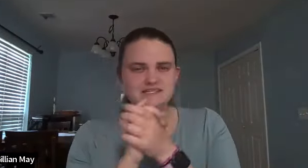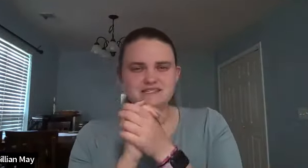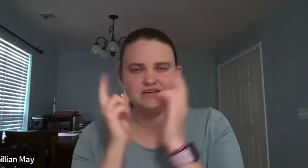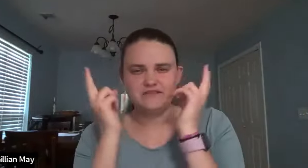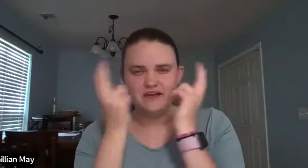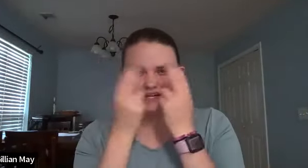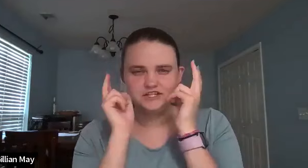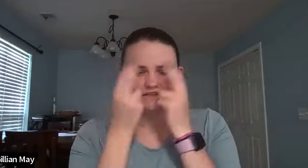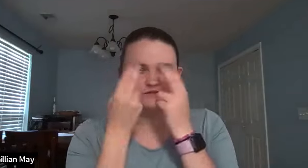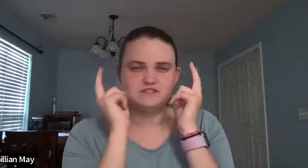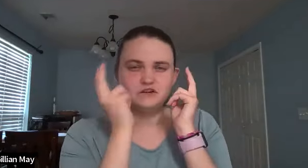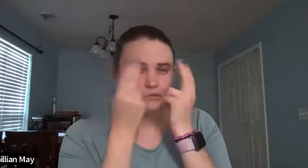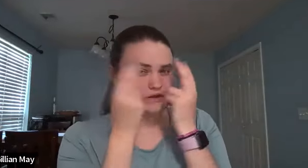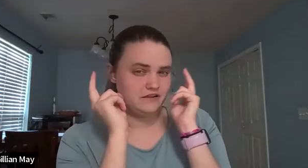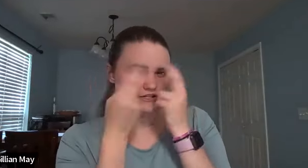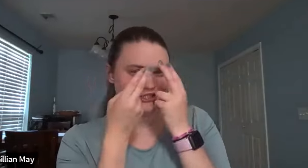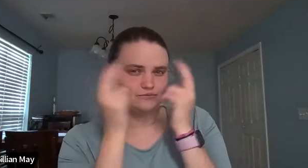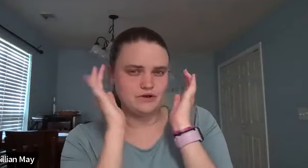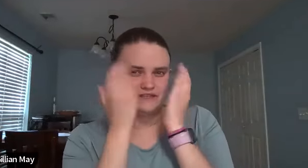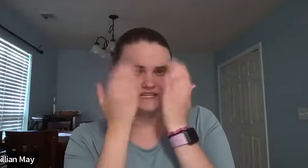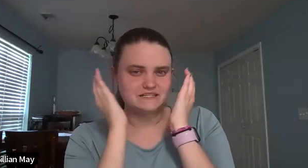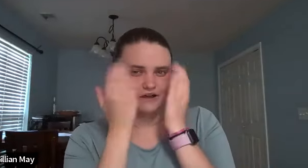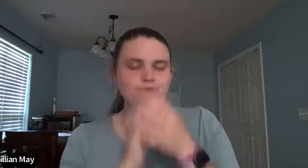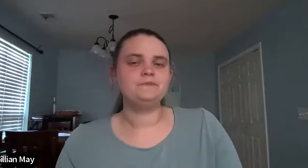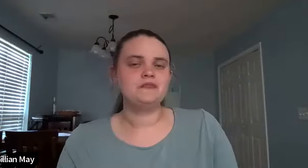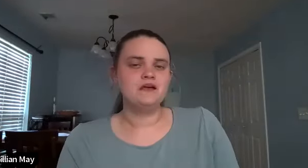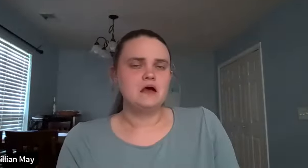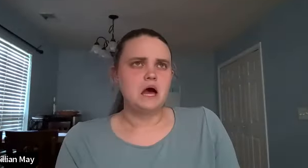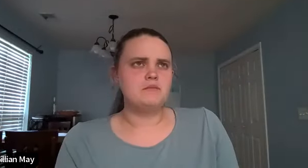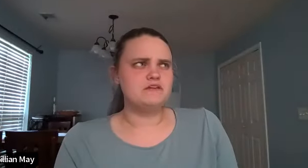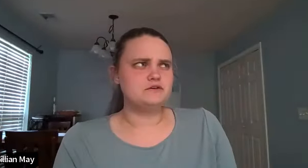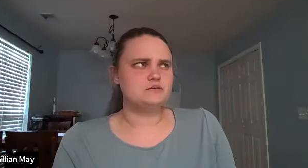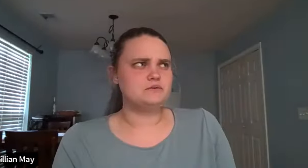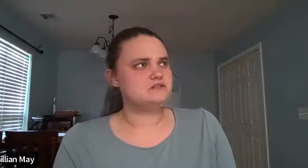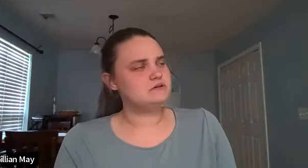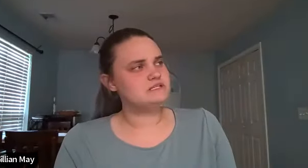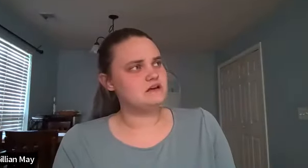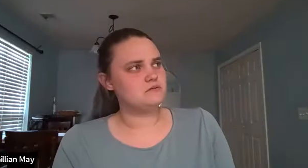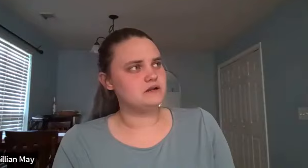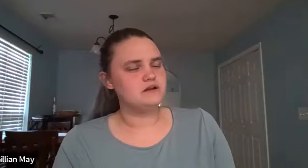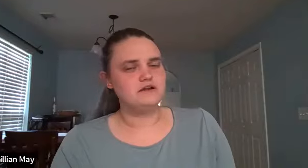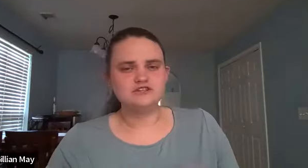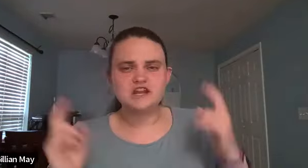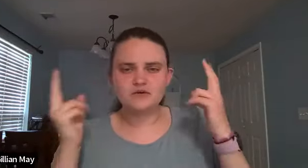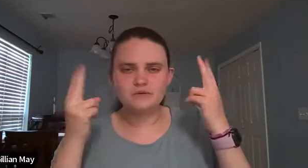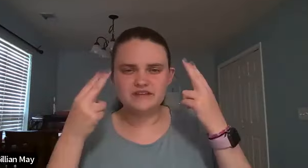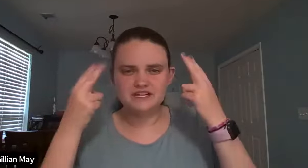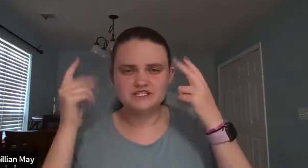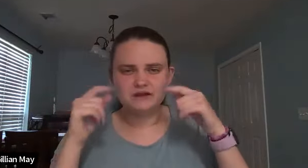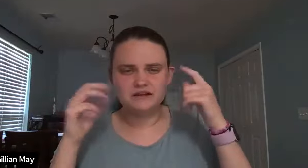this than the H. I think this one's a little more English, while this is ASL. And then there was, what is that other one? There's another one with H's around here.